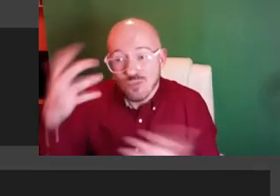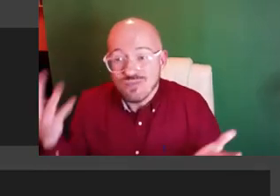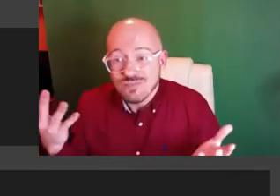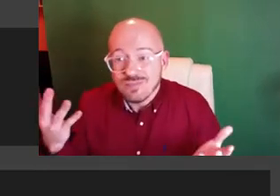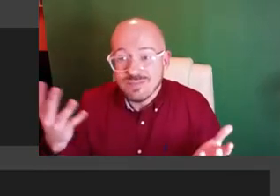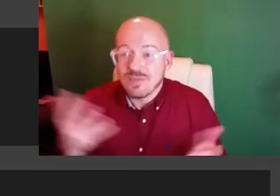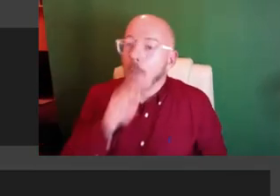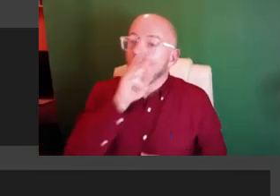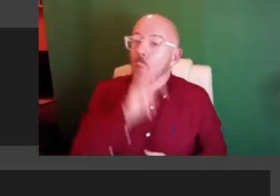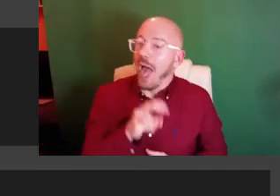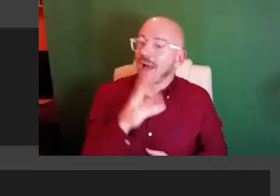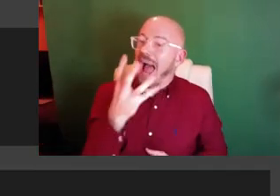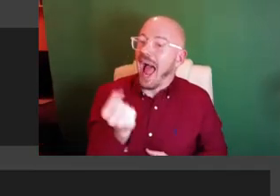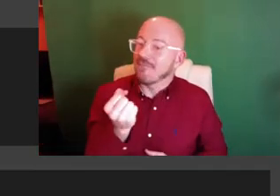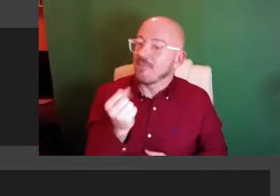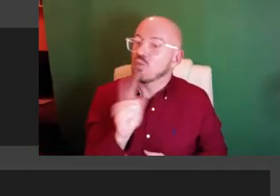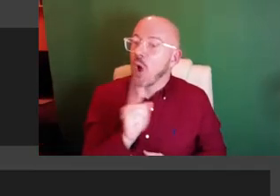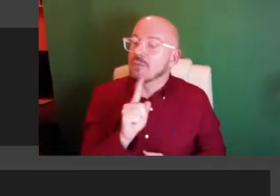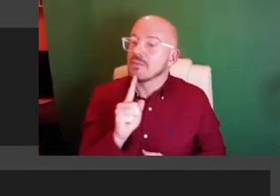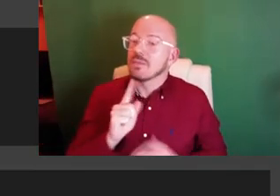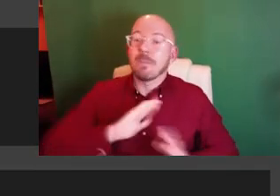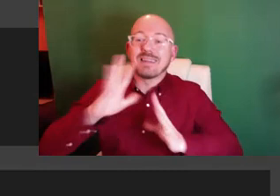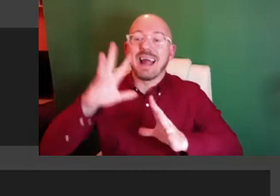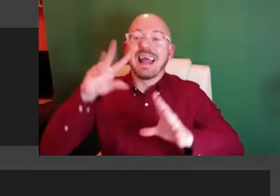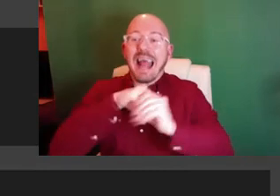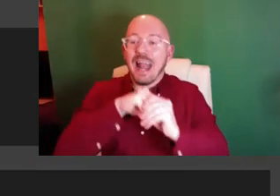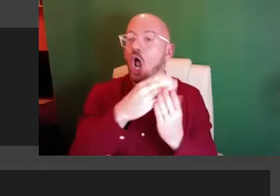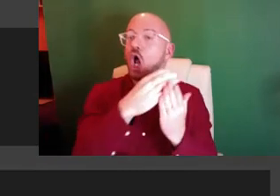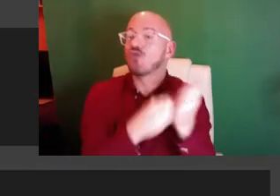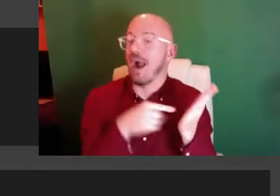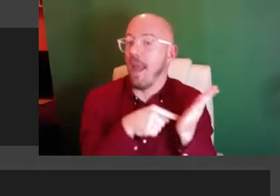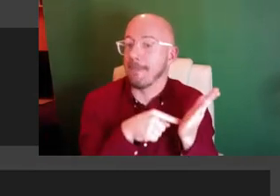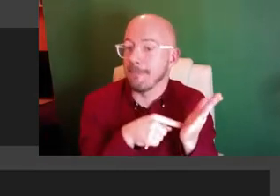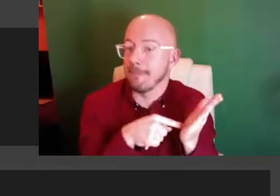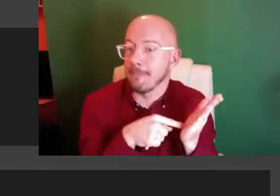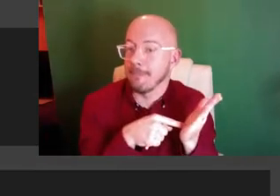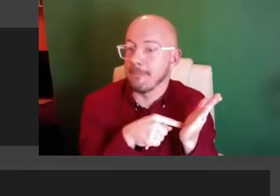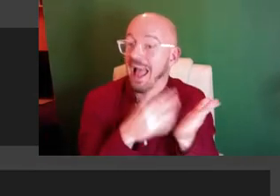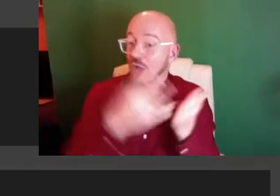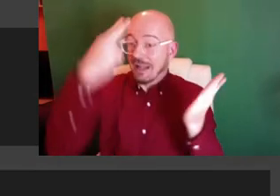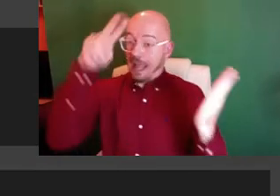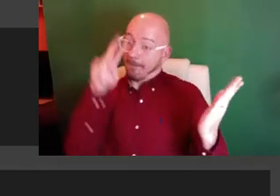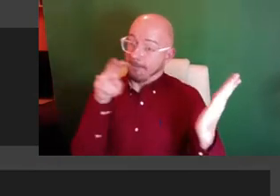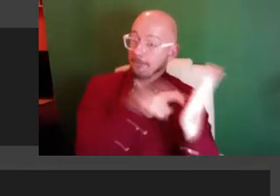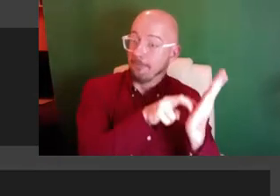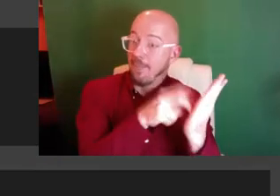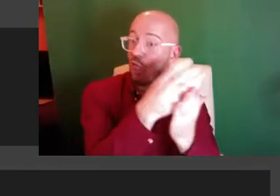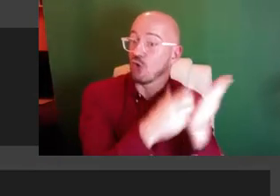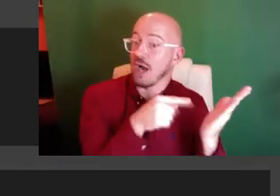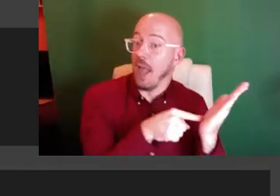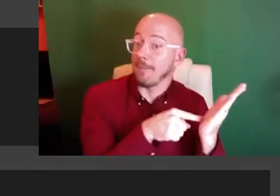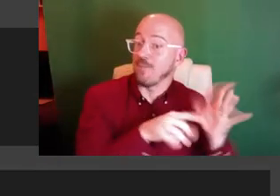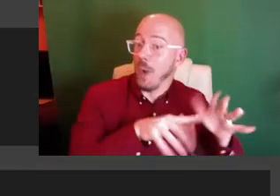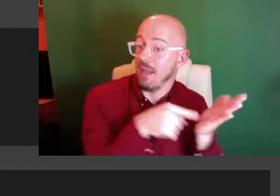and Wales, because as you know, Scotland has its own BSL Scotland Act, but Wales actually